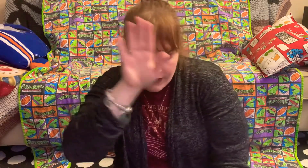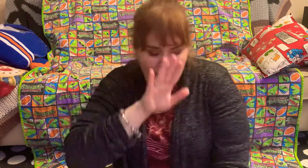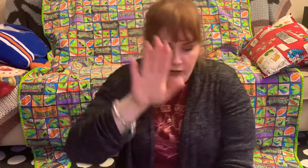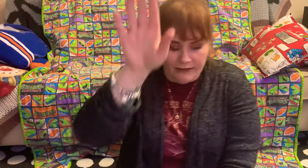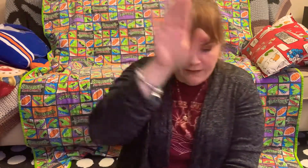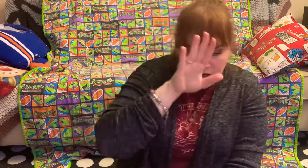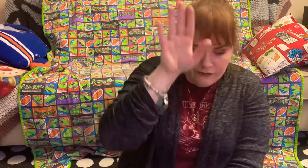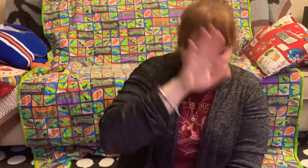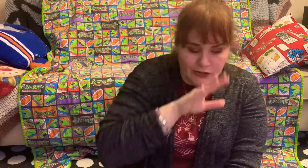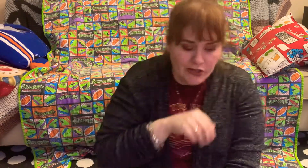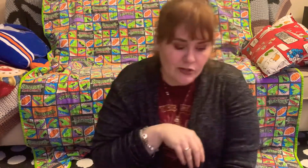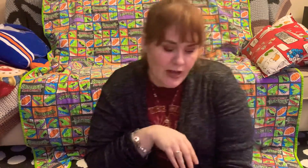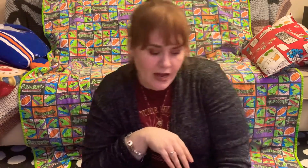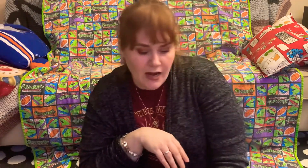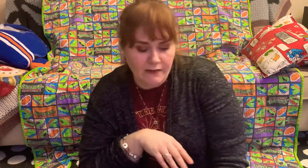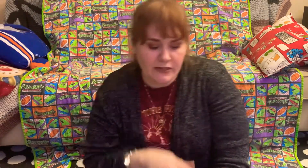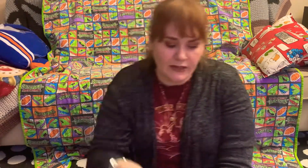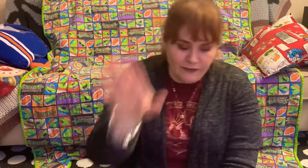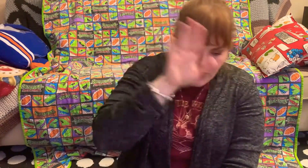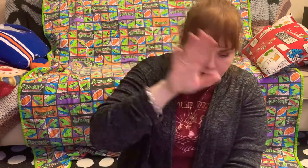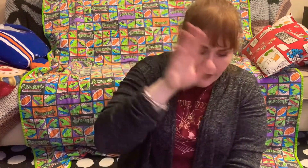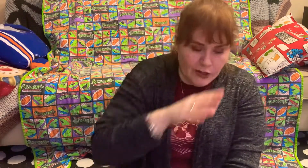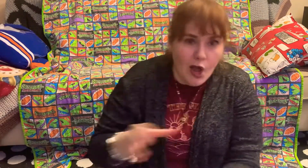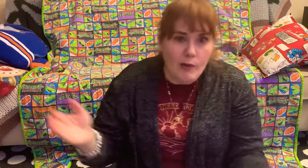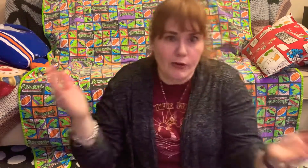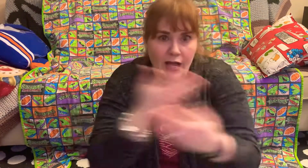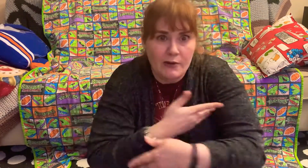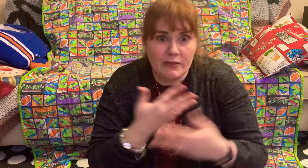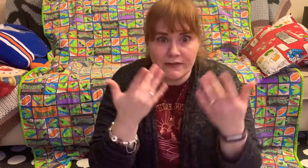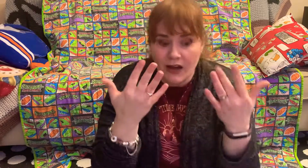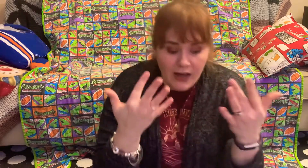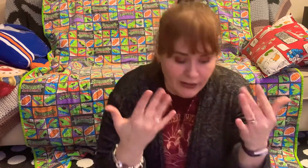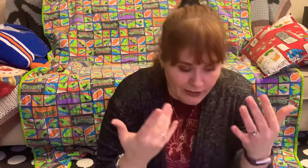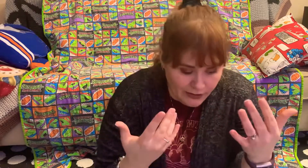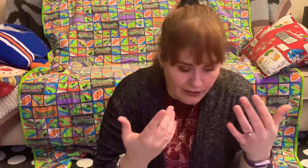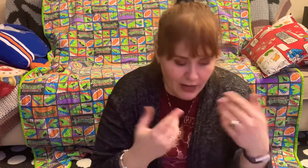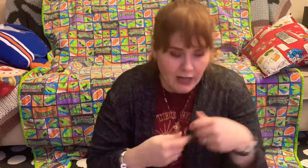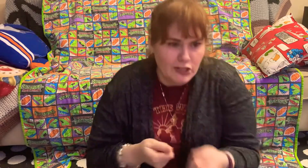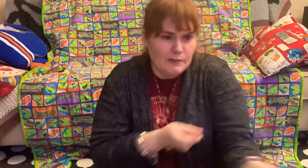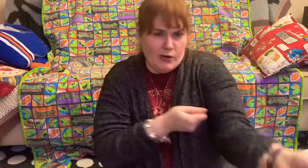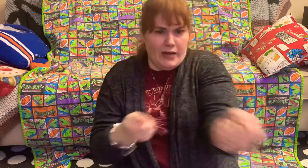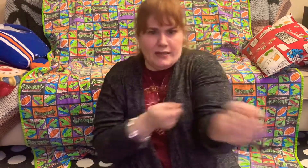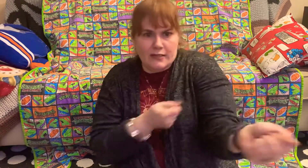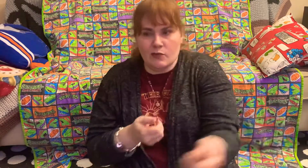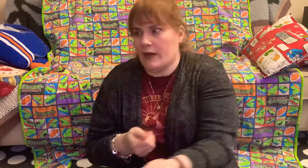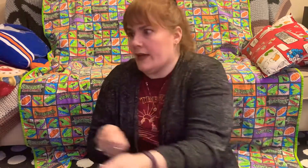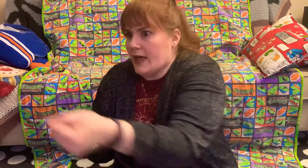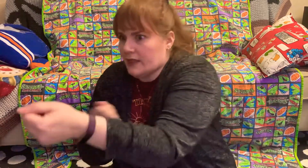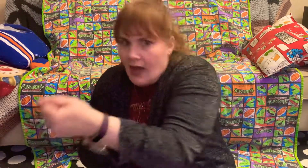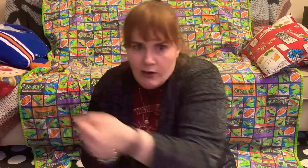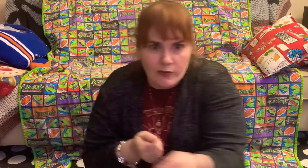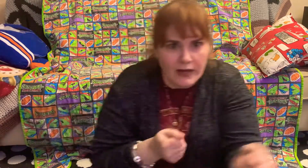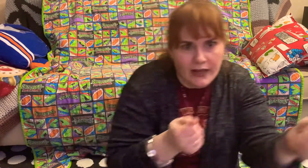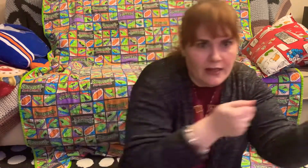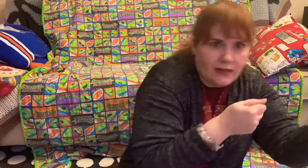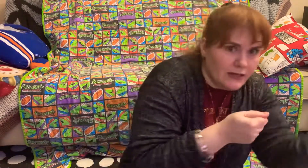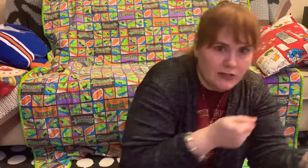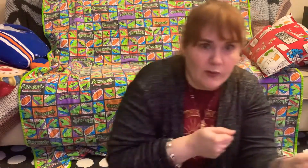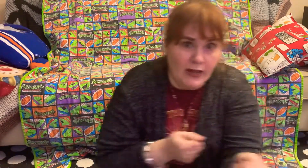a firefighter? Did you ever see a firefighter put out the fire? Spray this way and that way and this way and